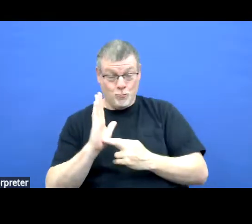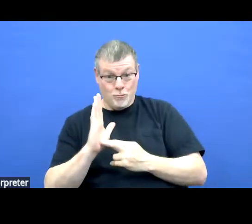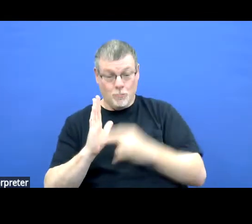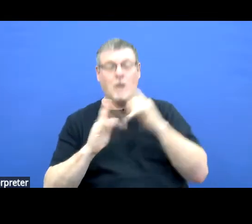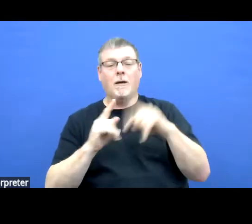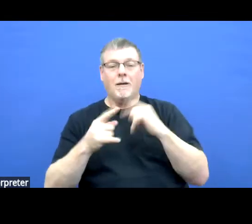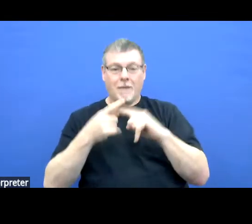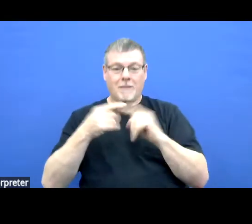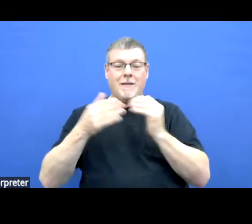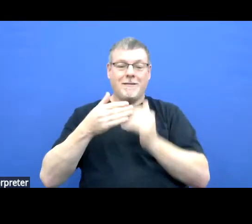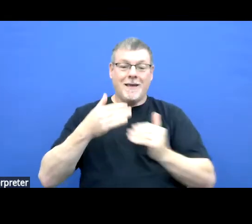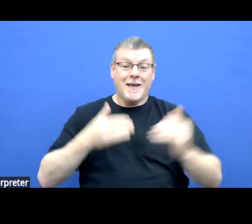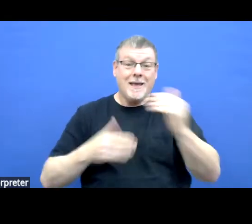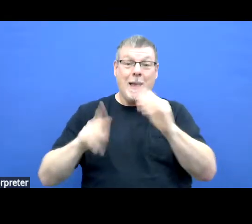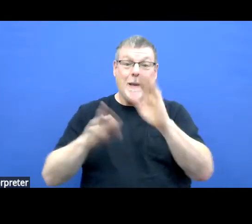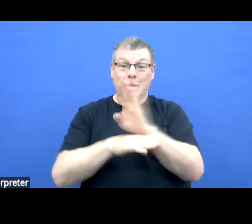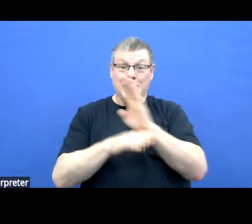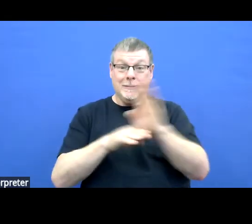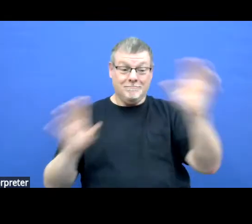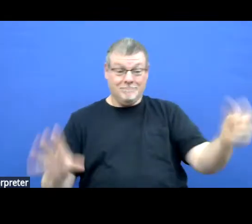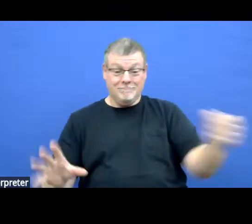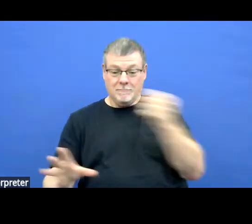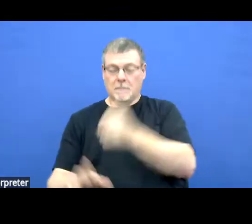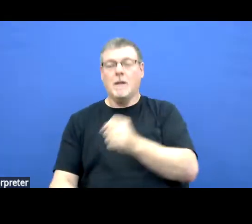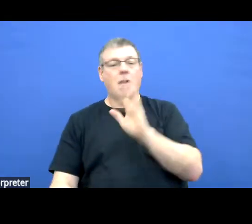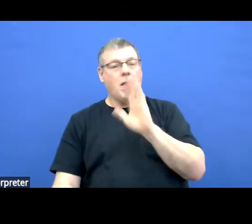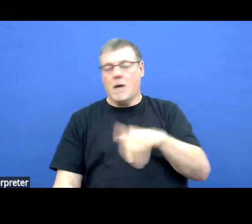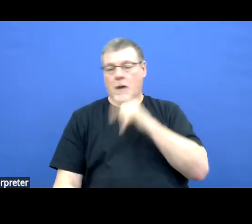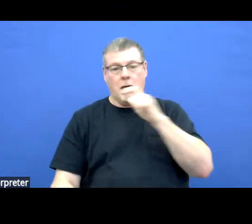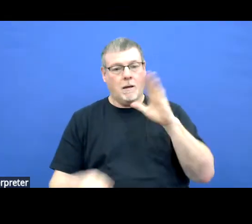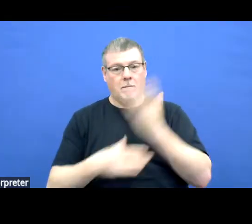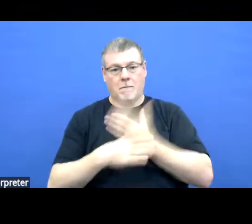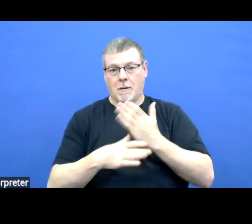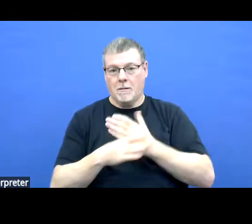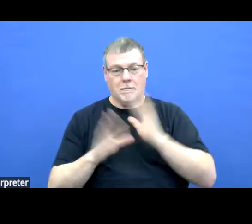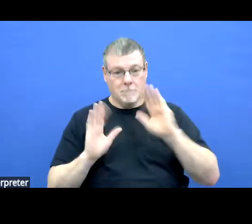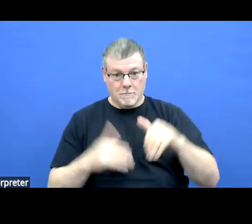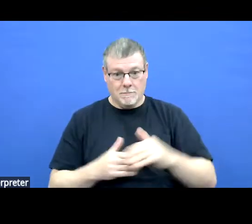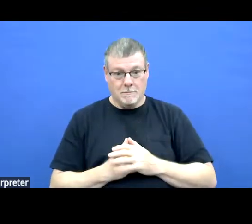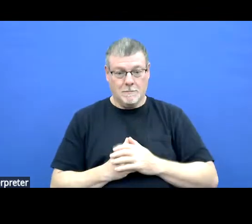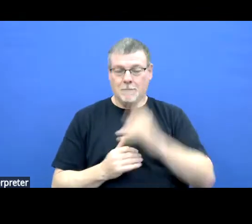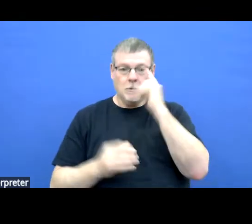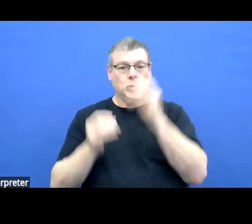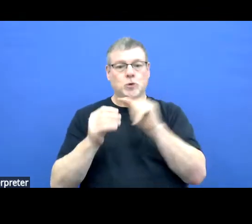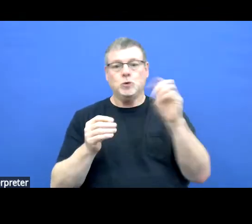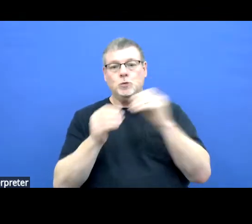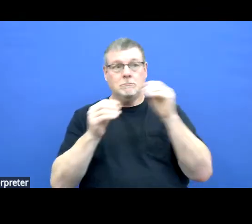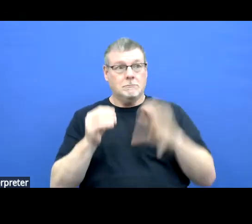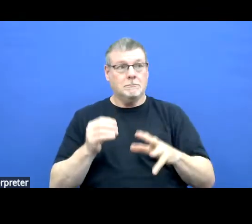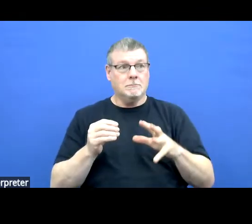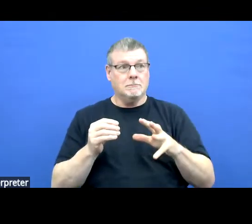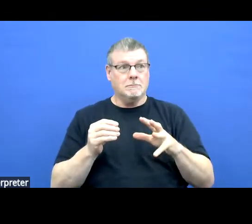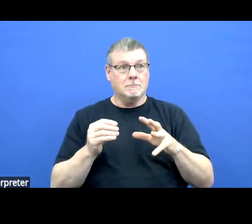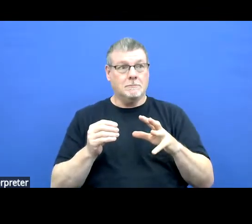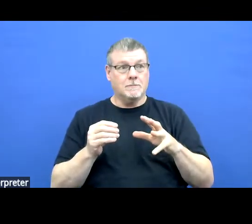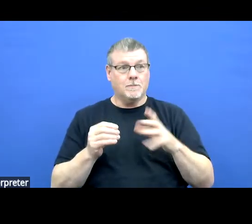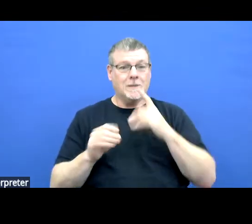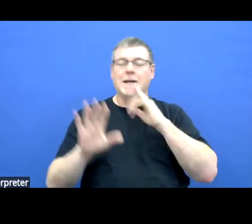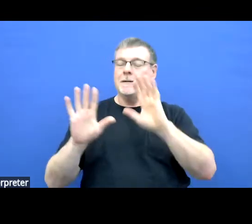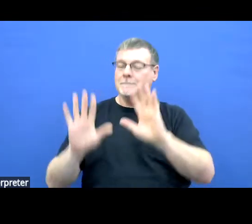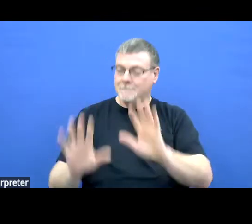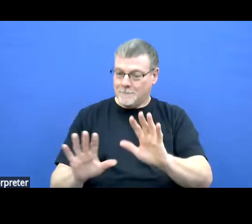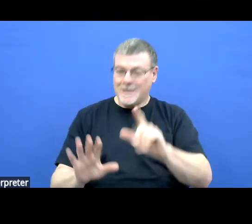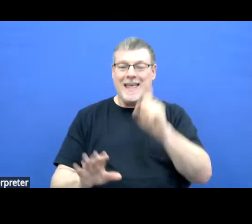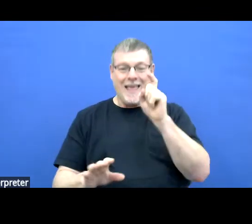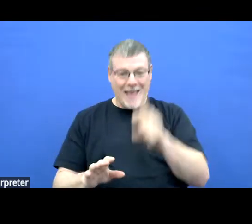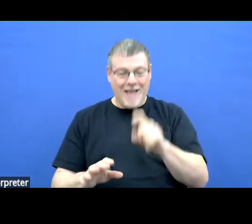next proprietors come in and say, well, we're not going to bother with the bathroom because it's too expensive, well, then we can say, no, you've got to do